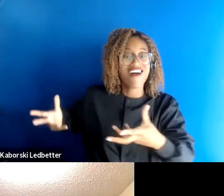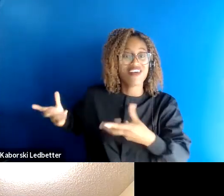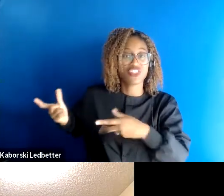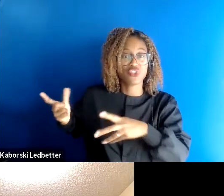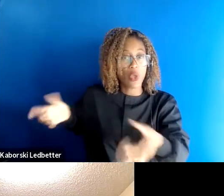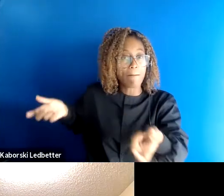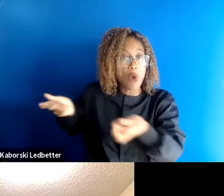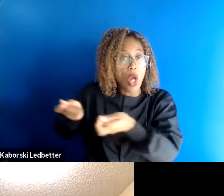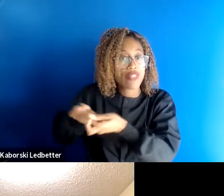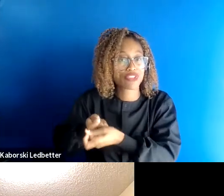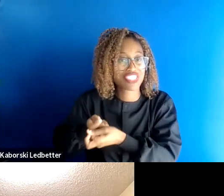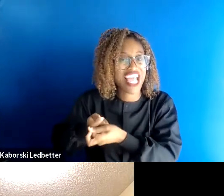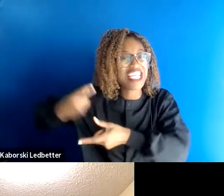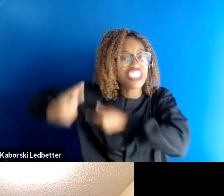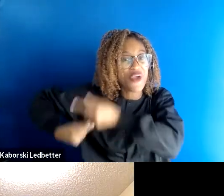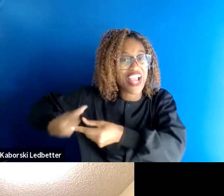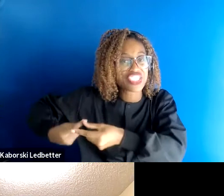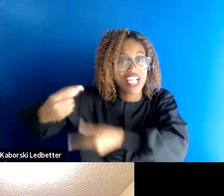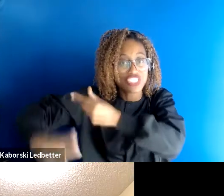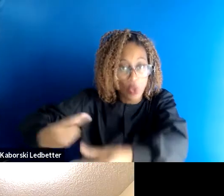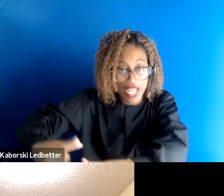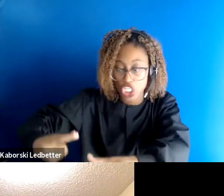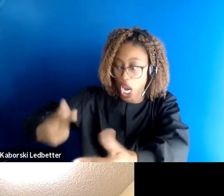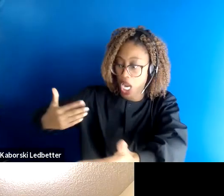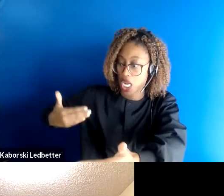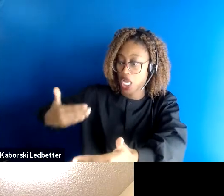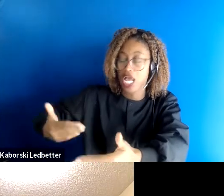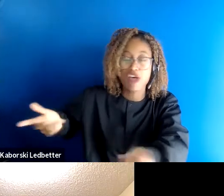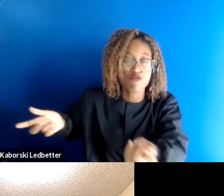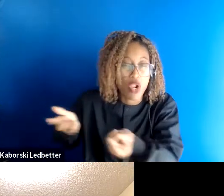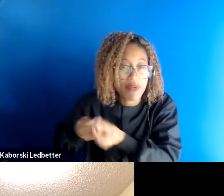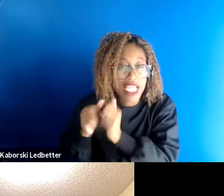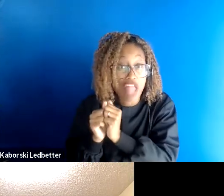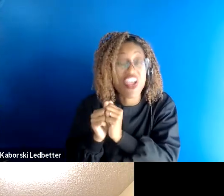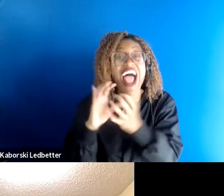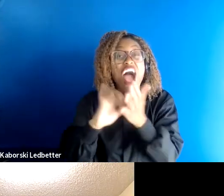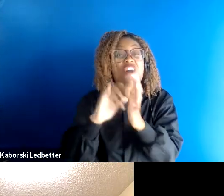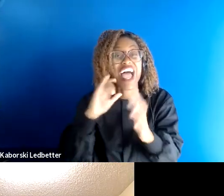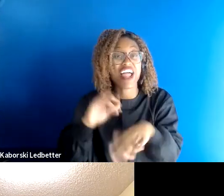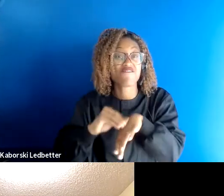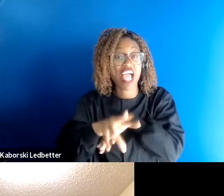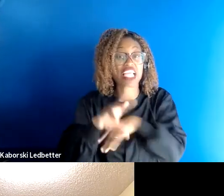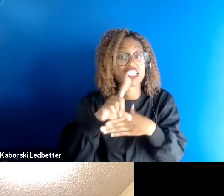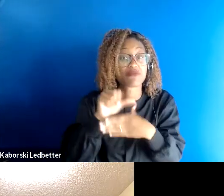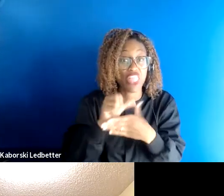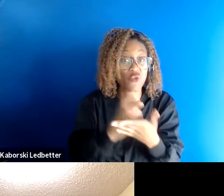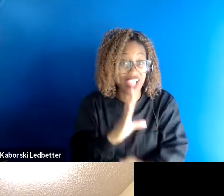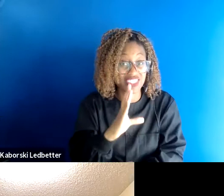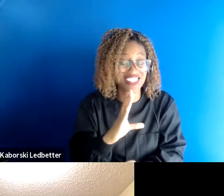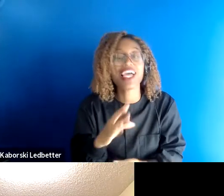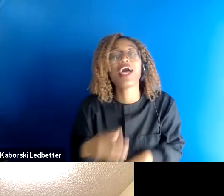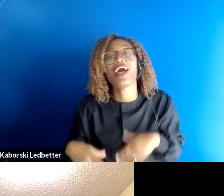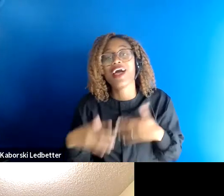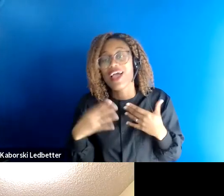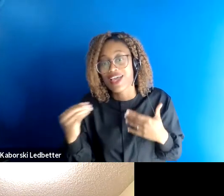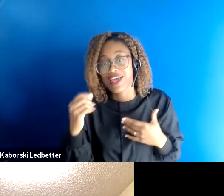folds into disability rights versus disability justice and what that means. So let's go to the first piece. So remember I said how the Civil Rights Act